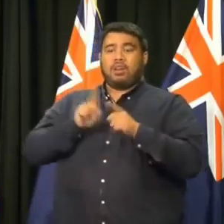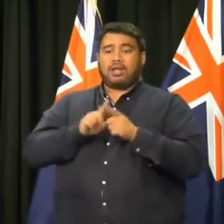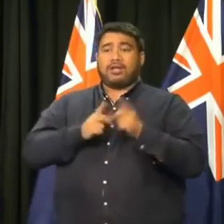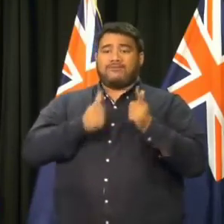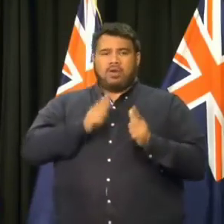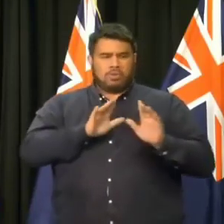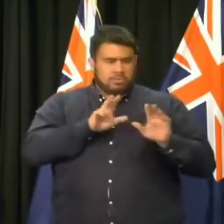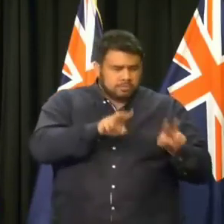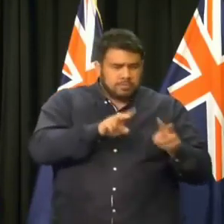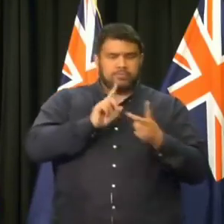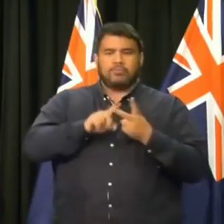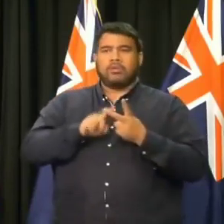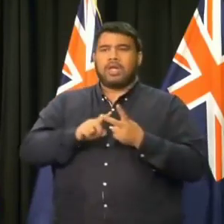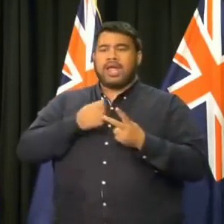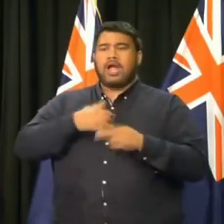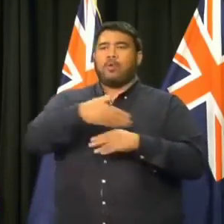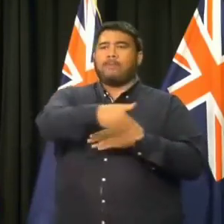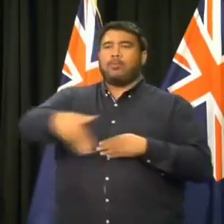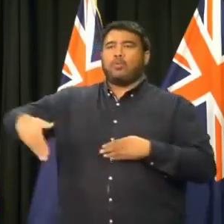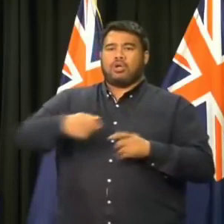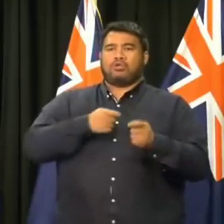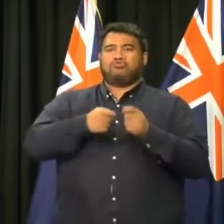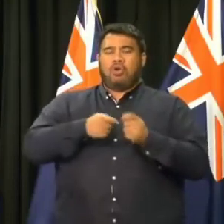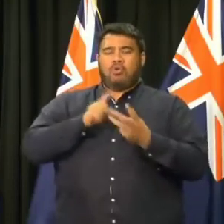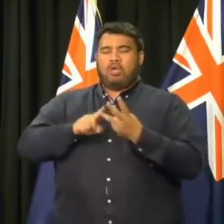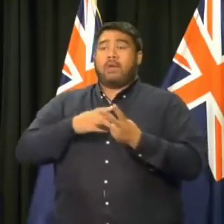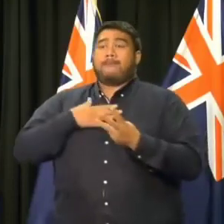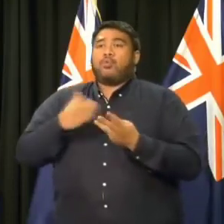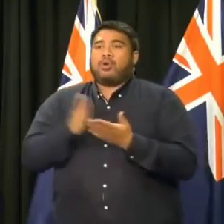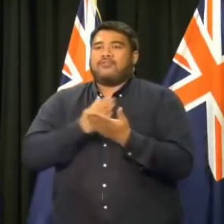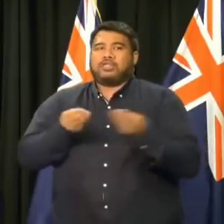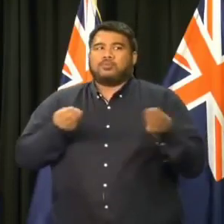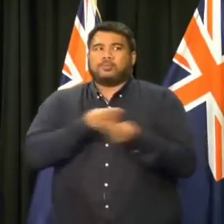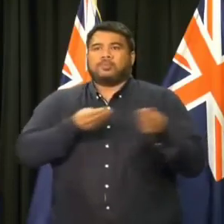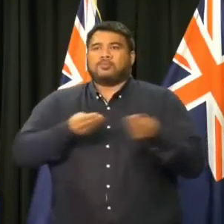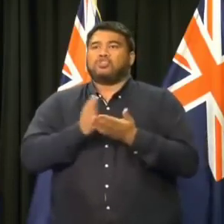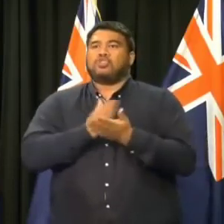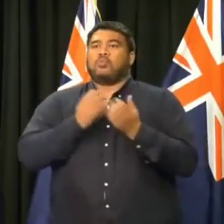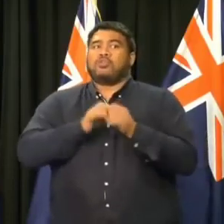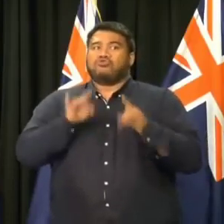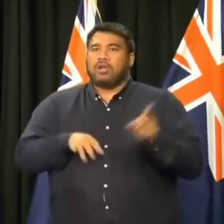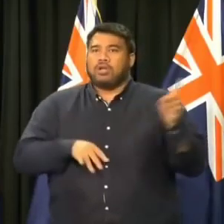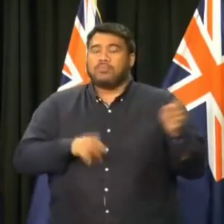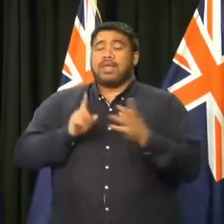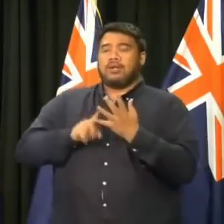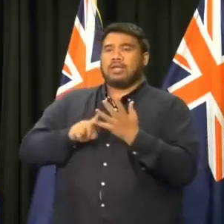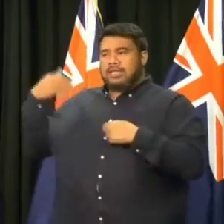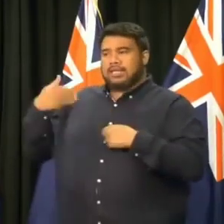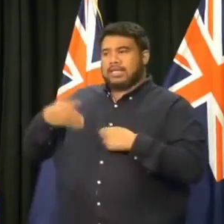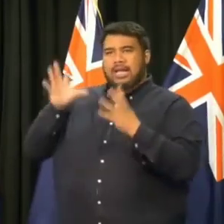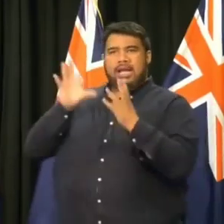controls, enhanced information sharing with Australia, and any practical reinforcement of our watch list